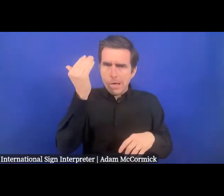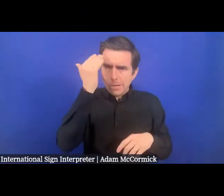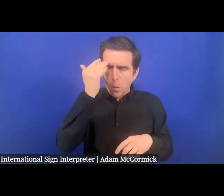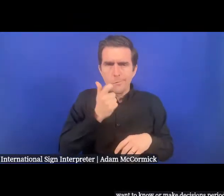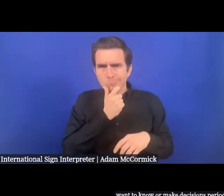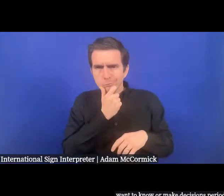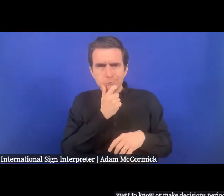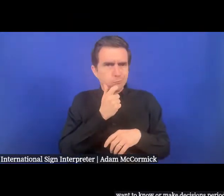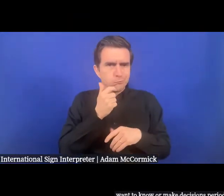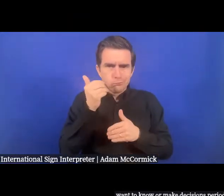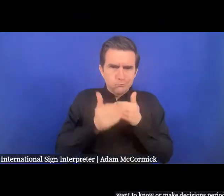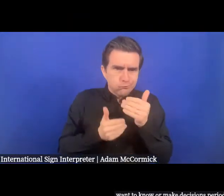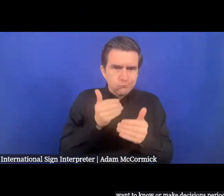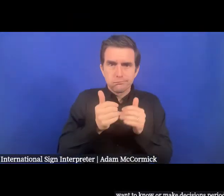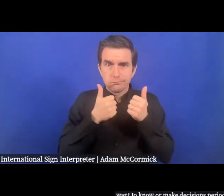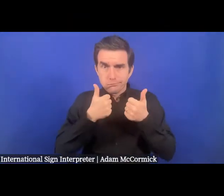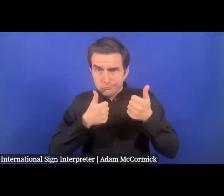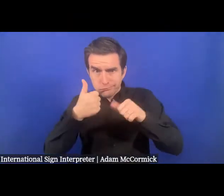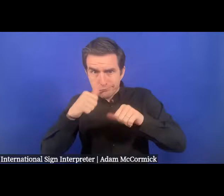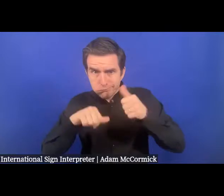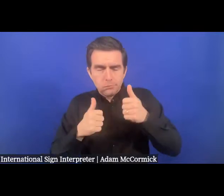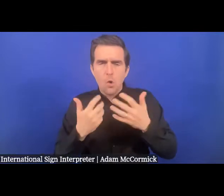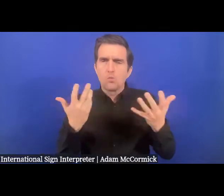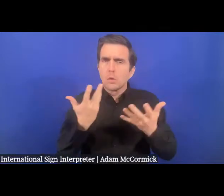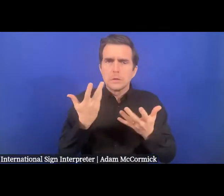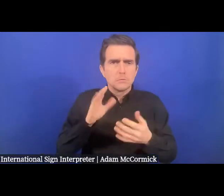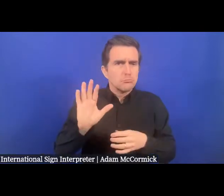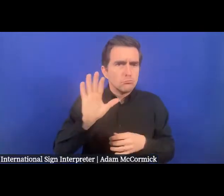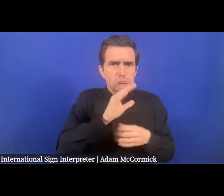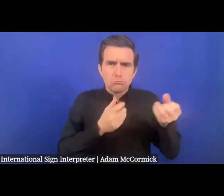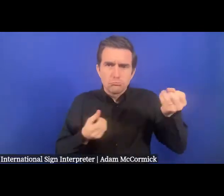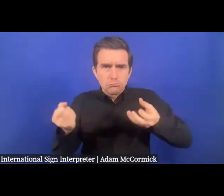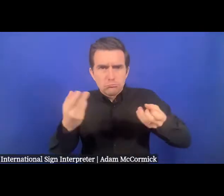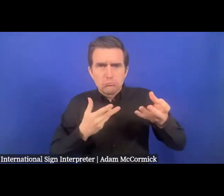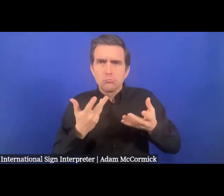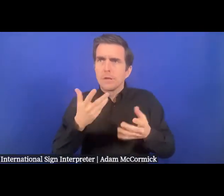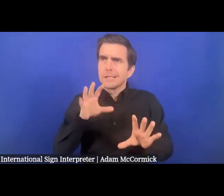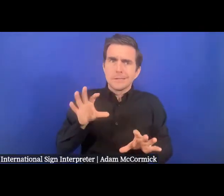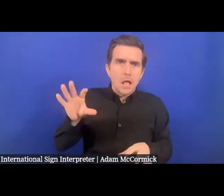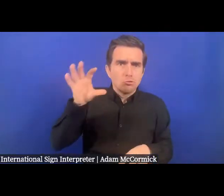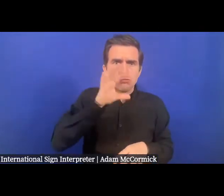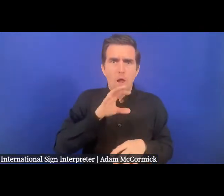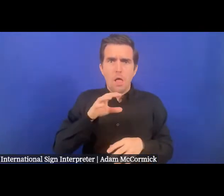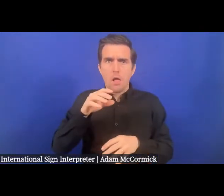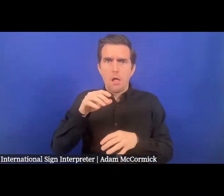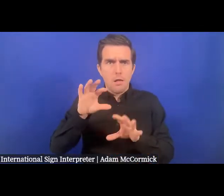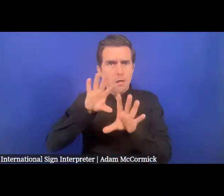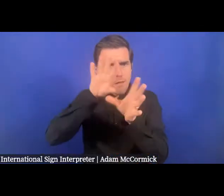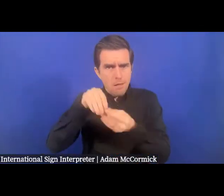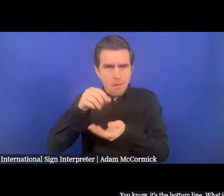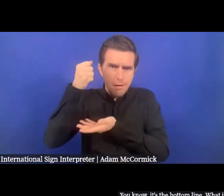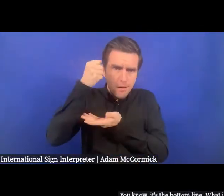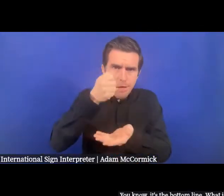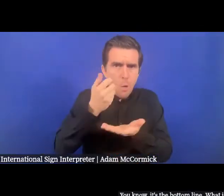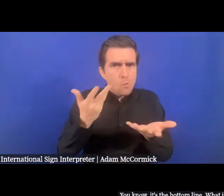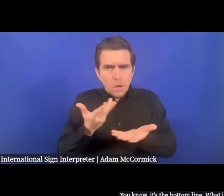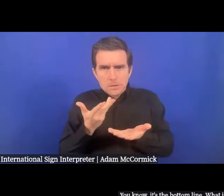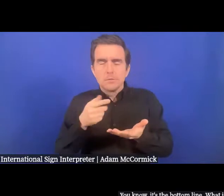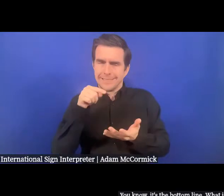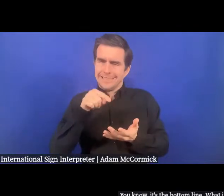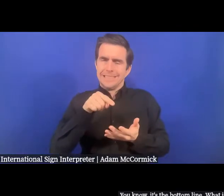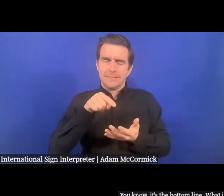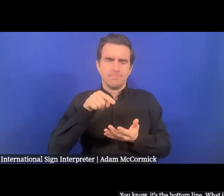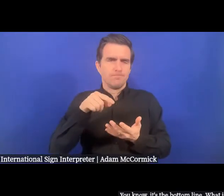budget? It's the bottom line. What is the bottom line? Why should we even bother to consider